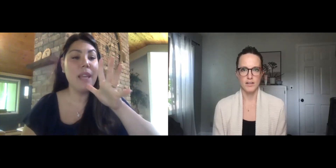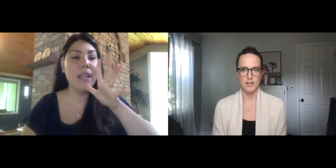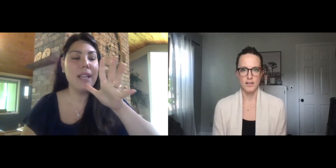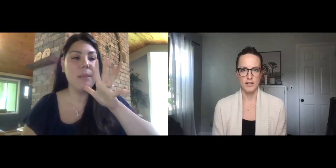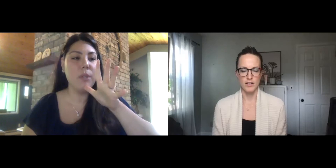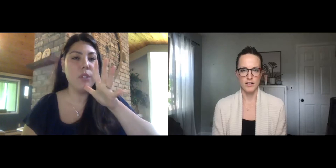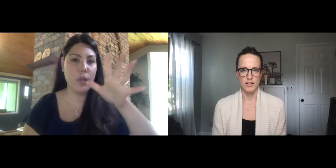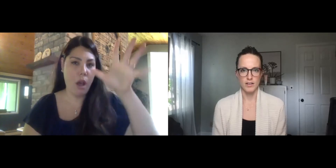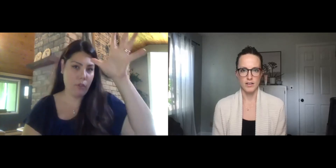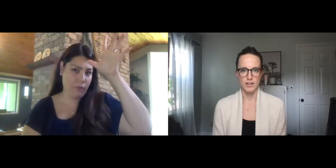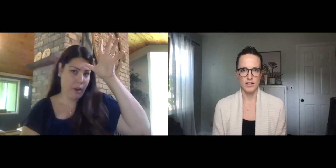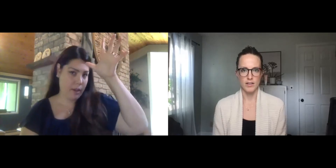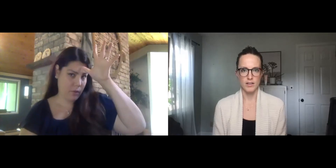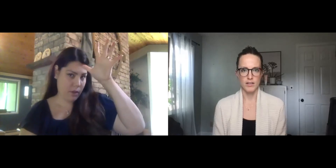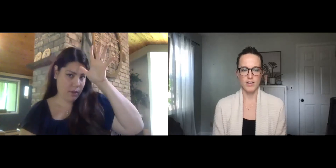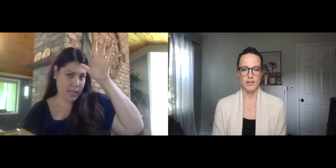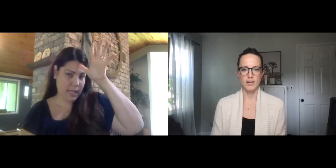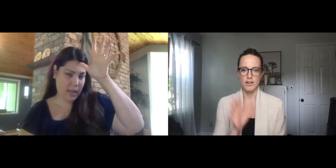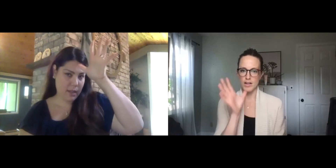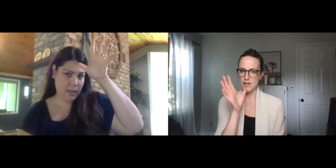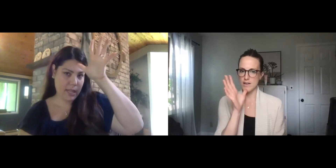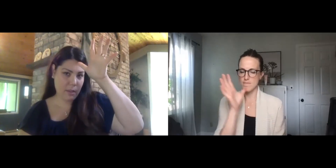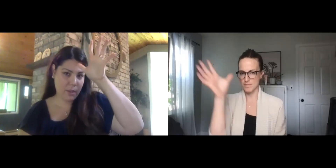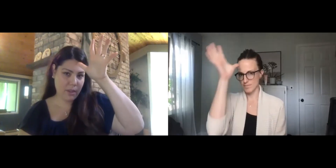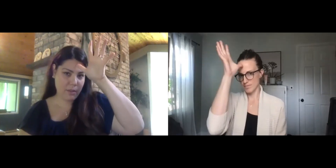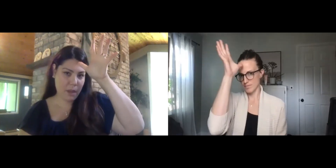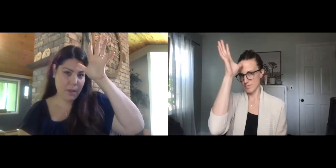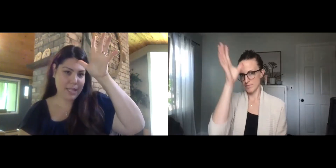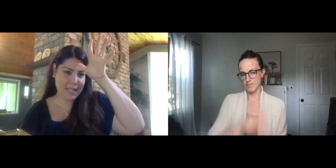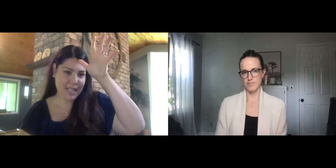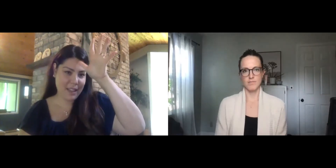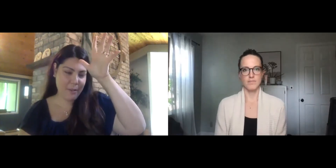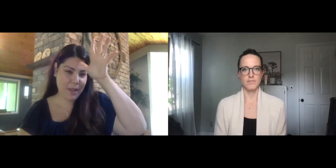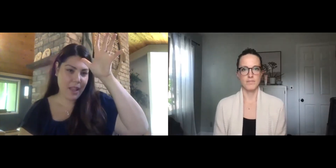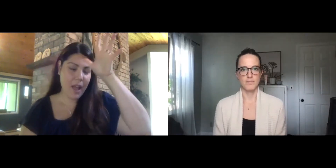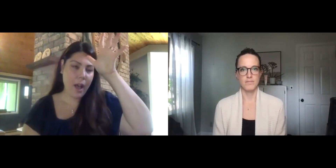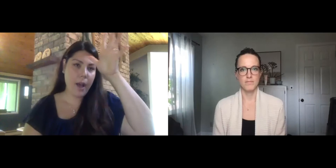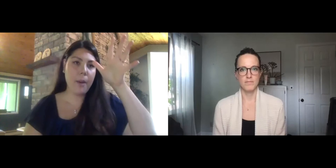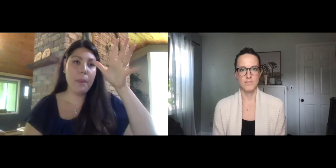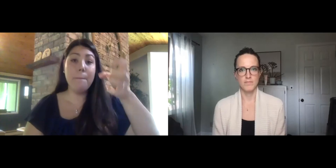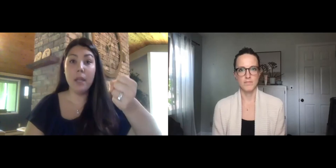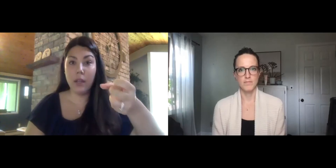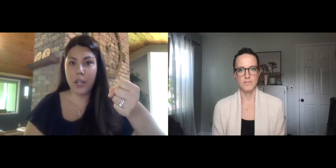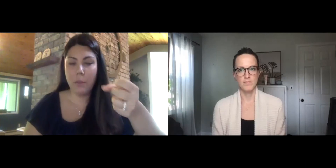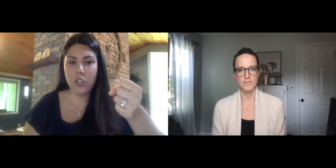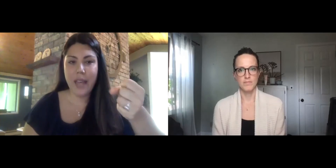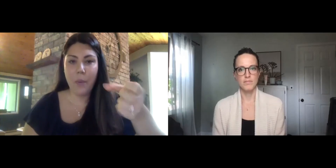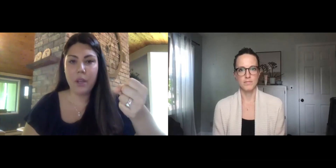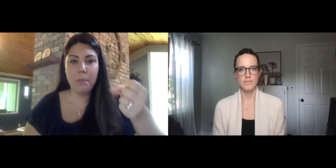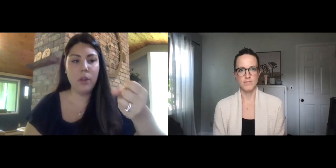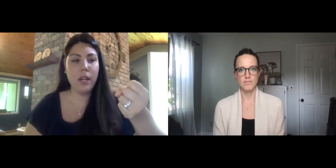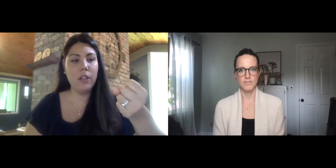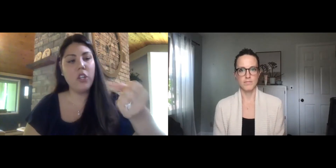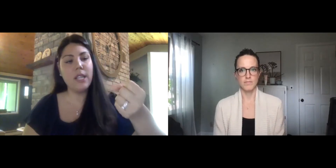same thing, except you would do it on your forehead here. Huh. Okay. Mama, dada, yeah. Milk, I know we mentioned that